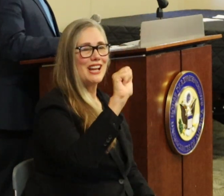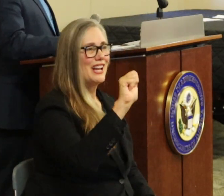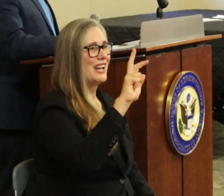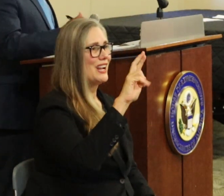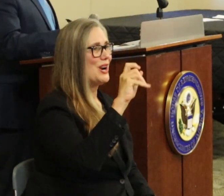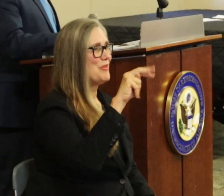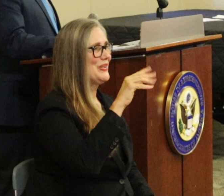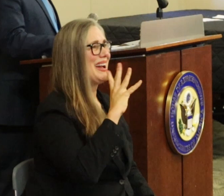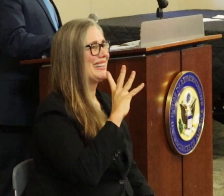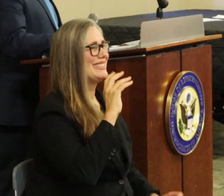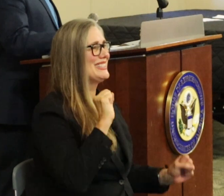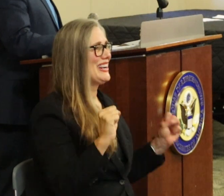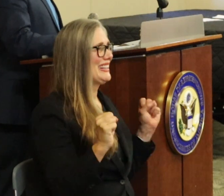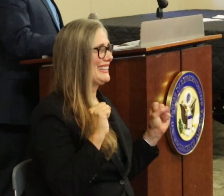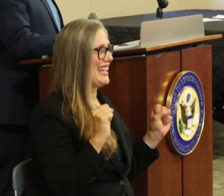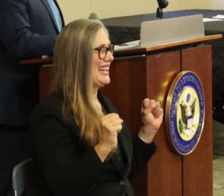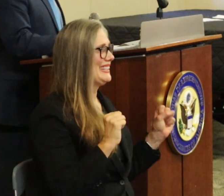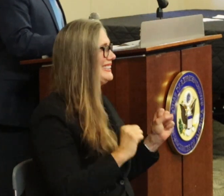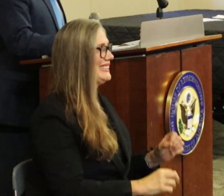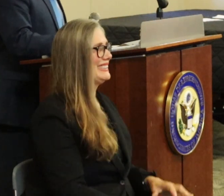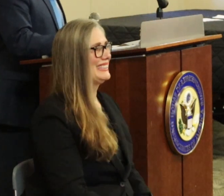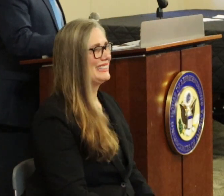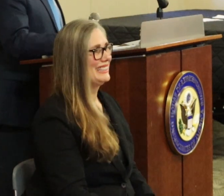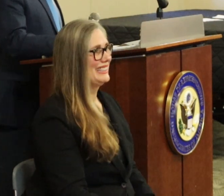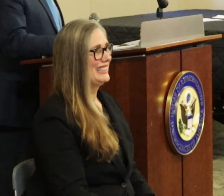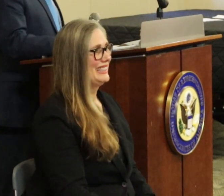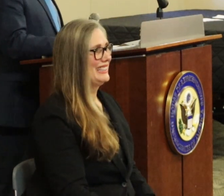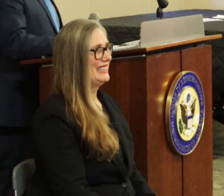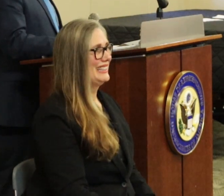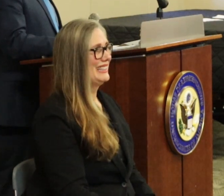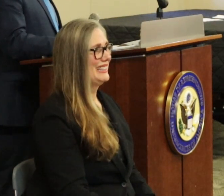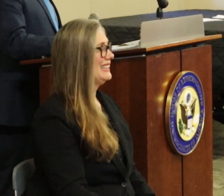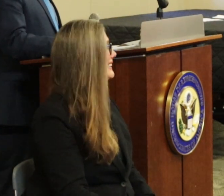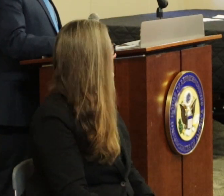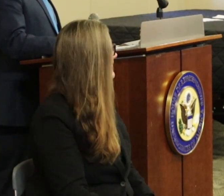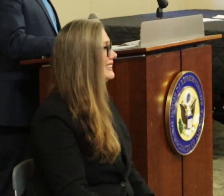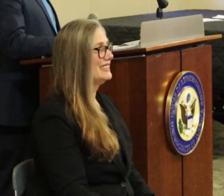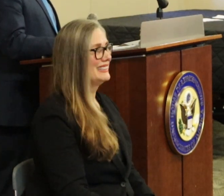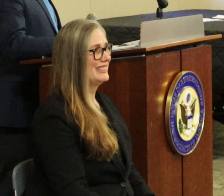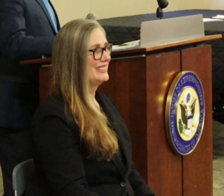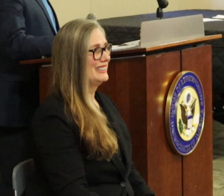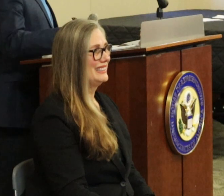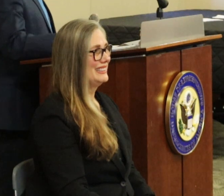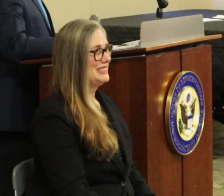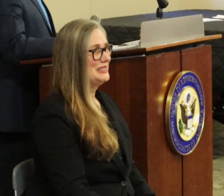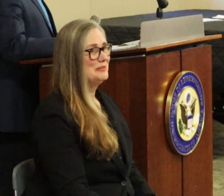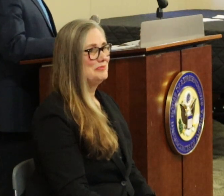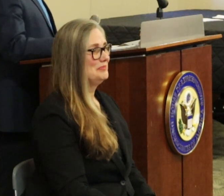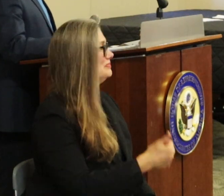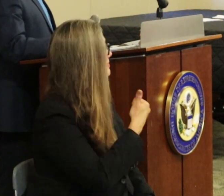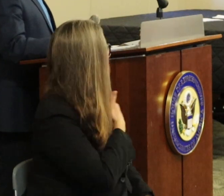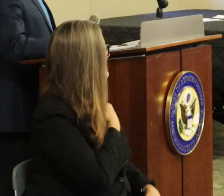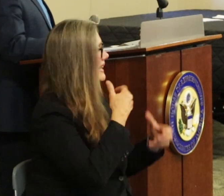loud. You have a good booming voice. Yeah, it's just a natural. I just can't help myself. But